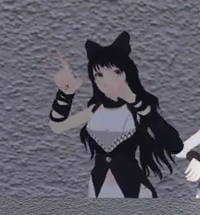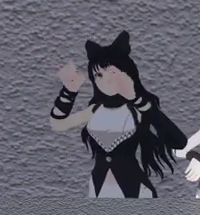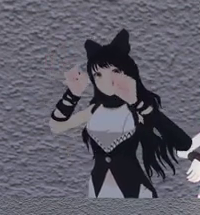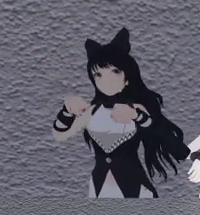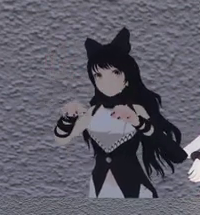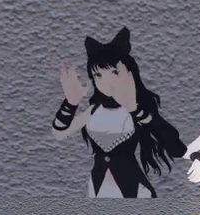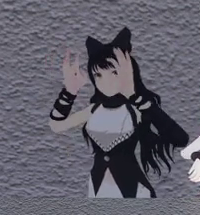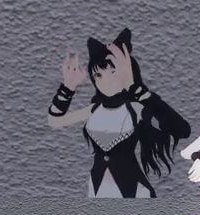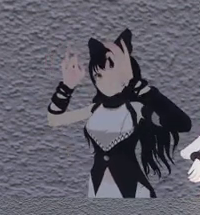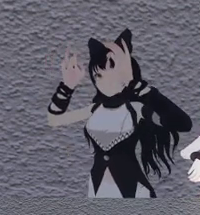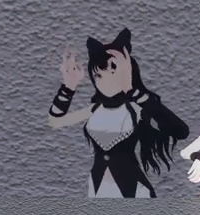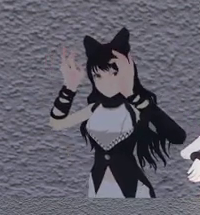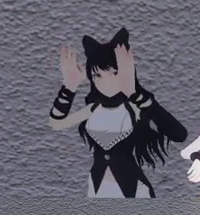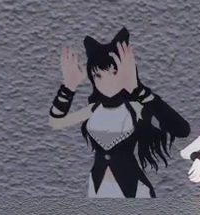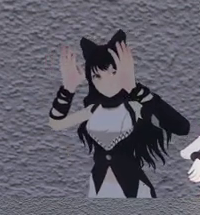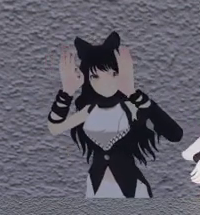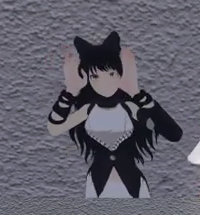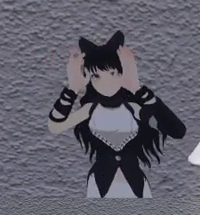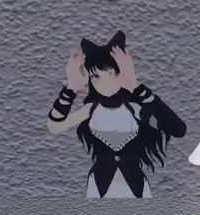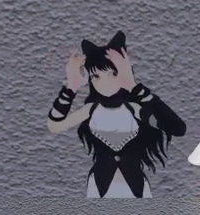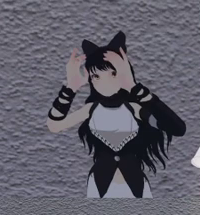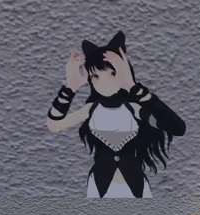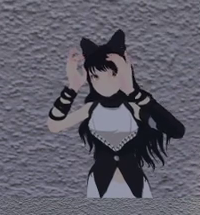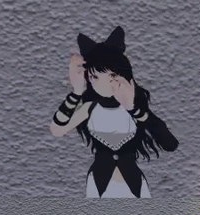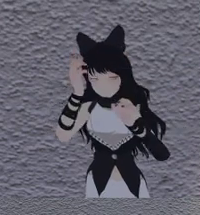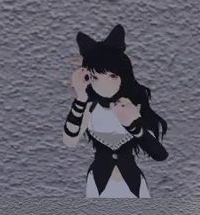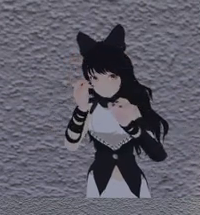Don't have F hands, gonna be using closed hands.